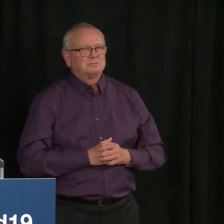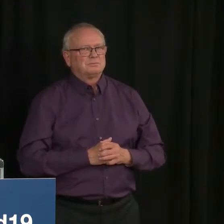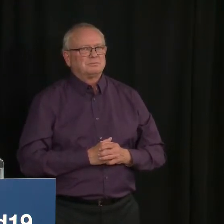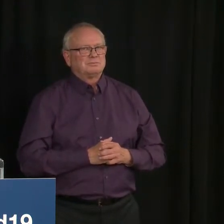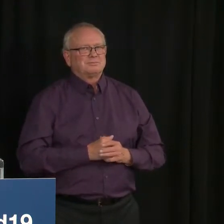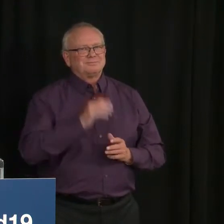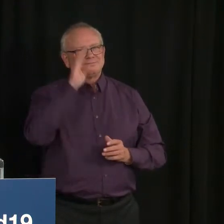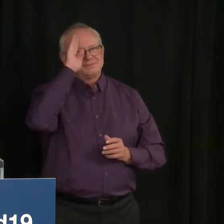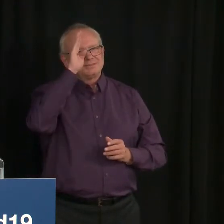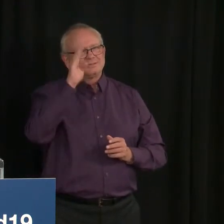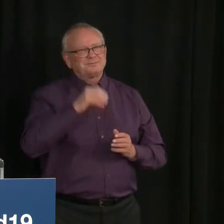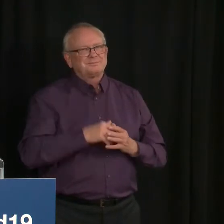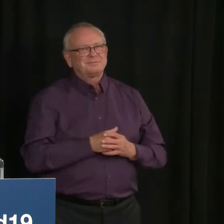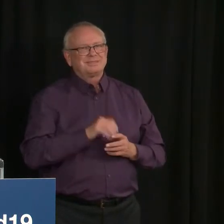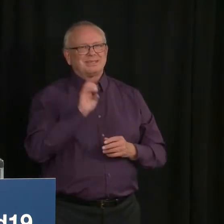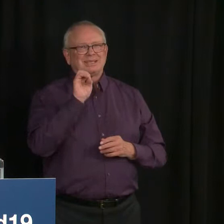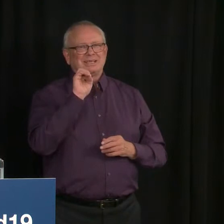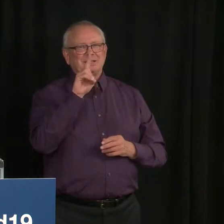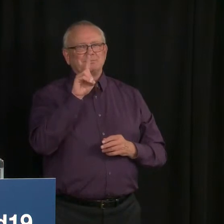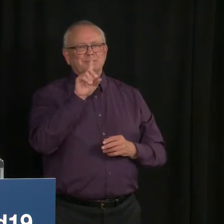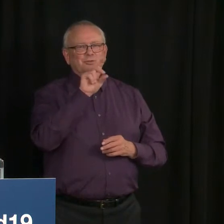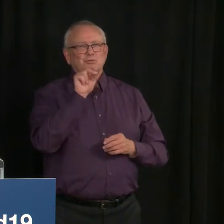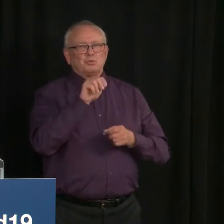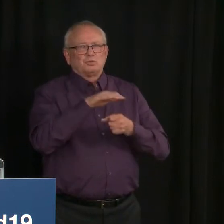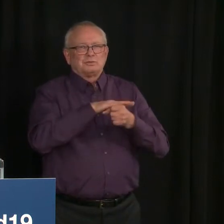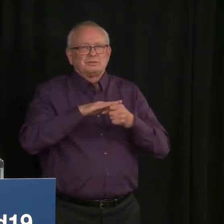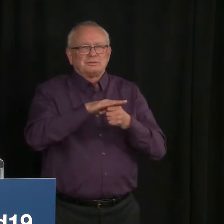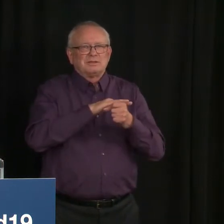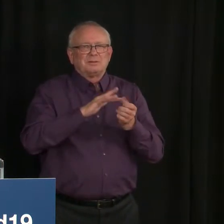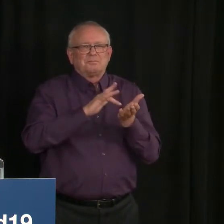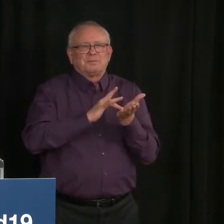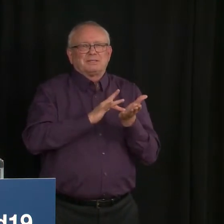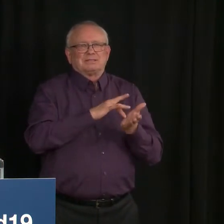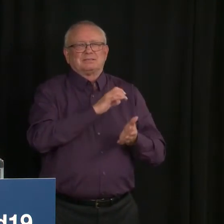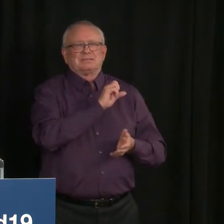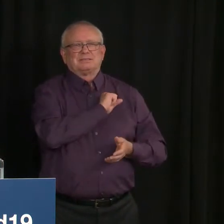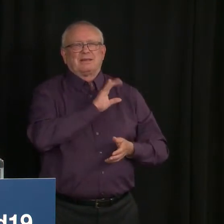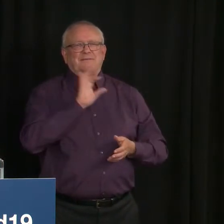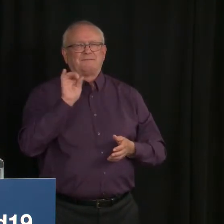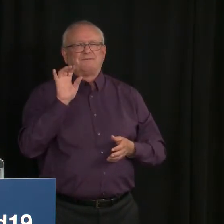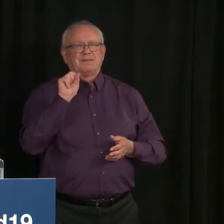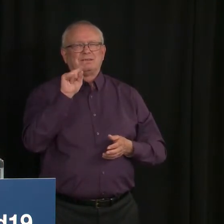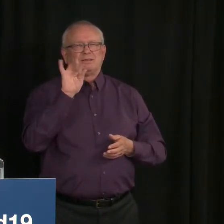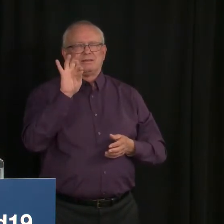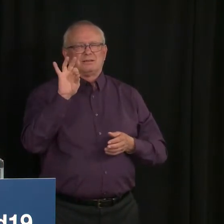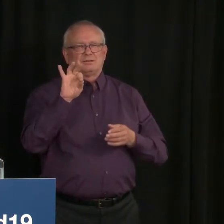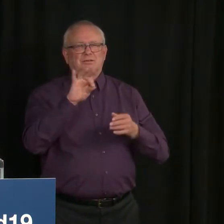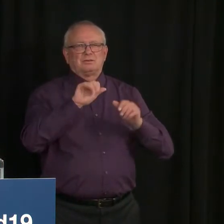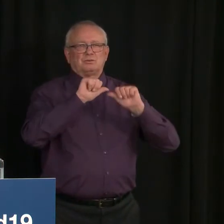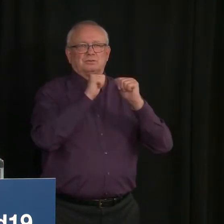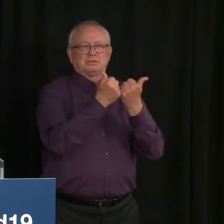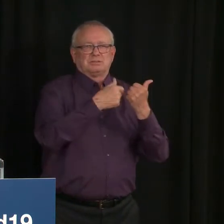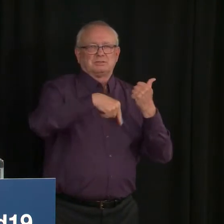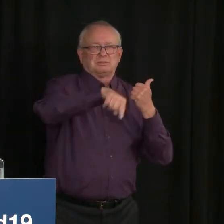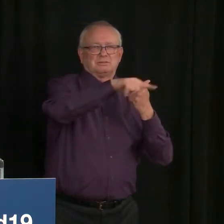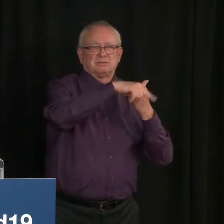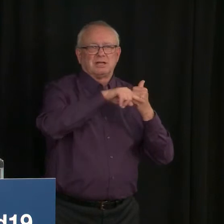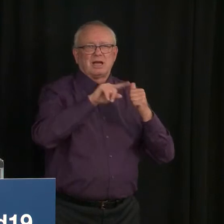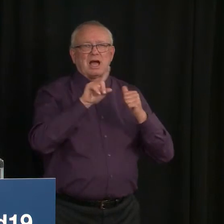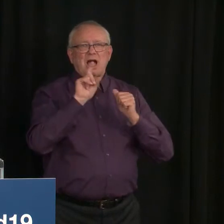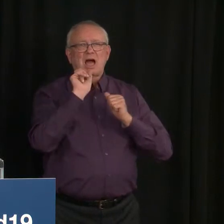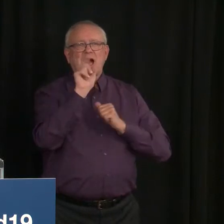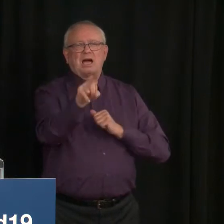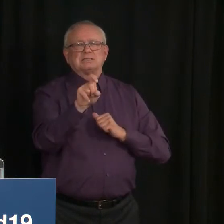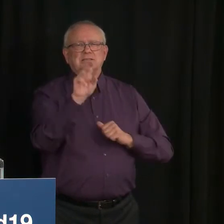Zone Medical Staff Association has asked the mayors of Calgary and Edmonton last week to keep